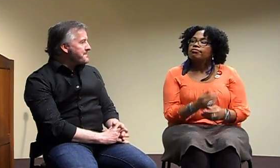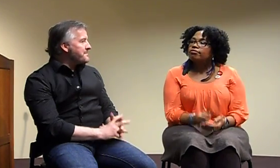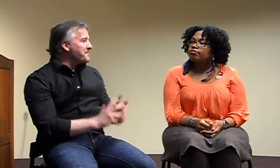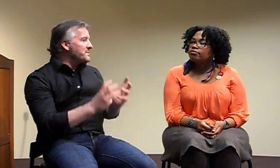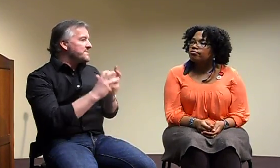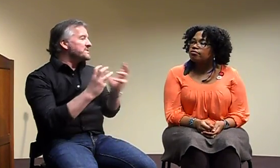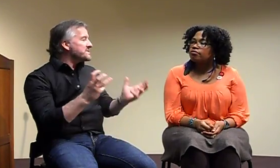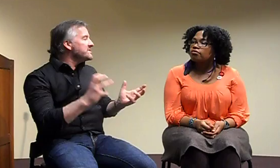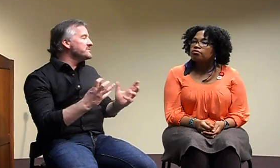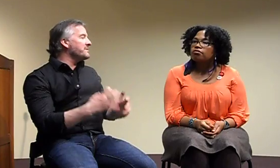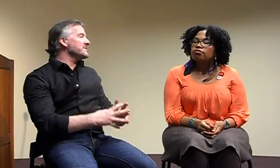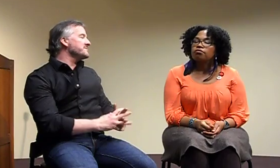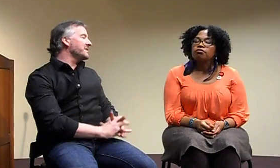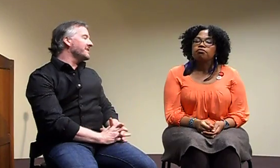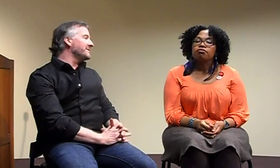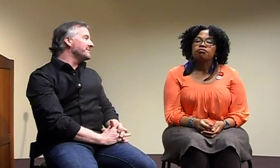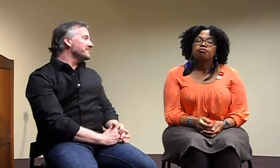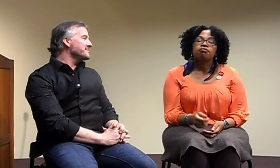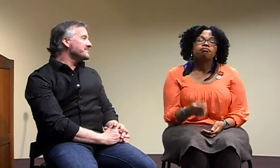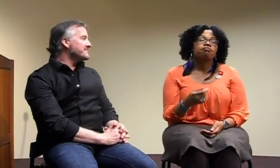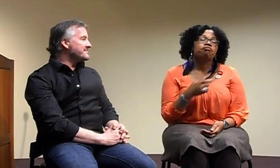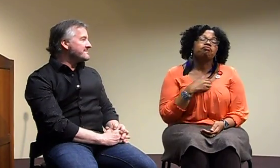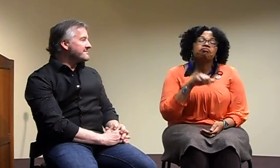They're both just huge parts of my life.